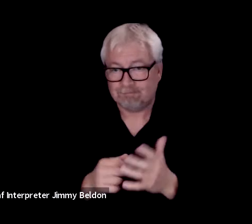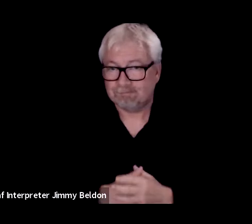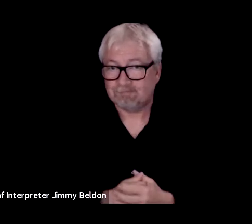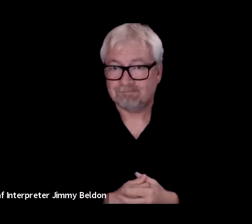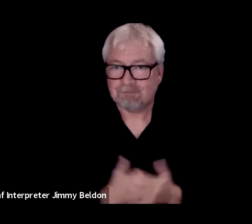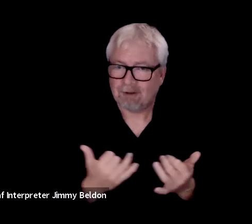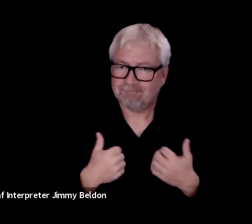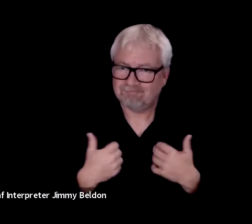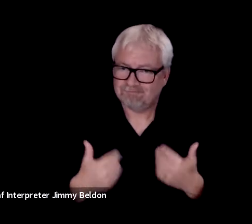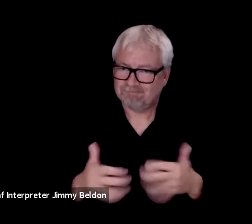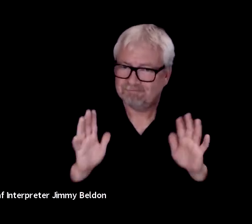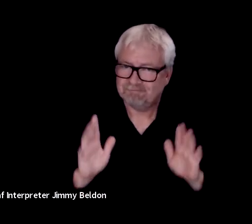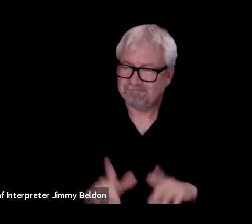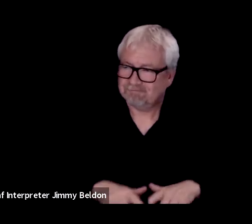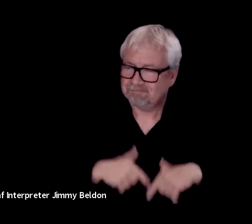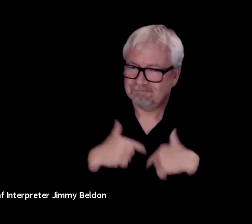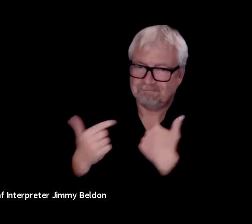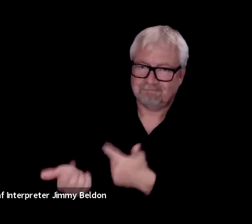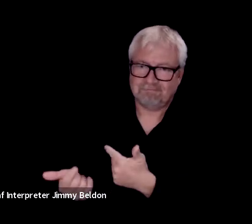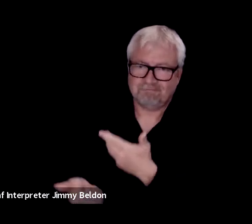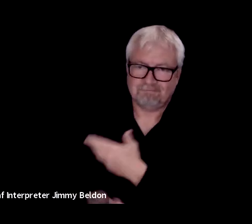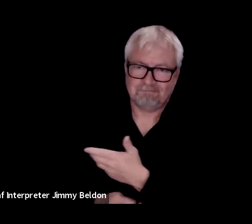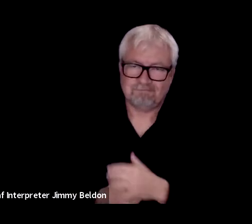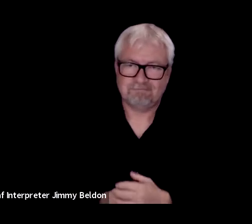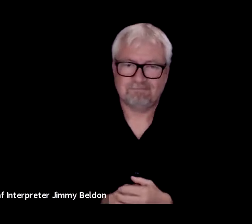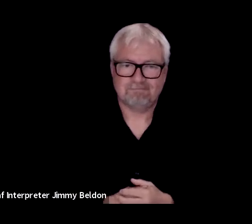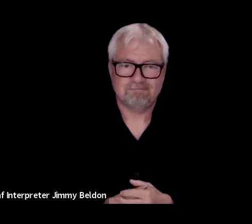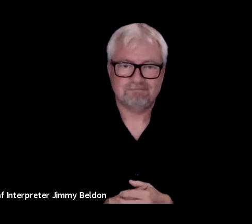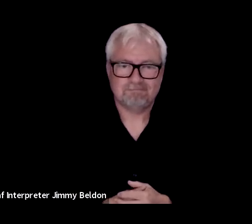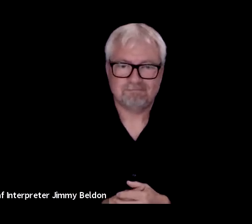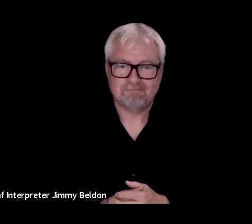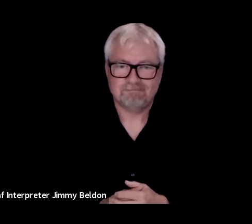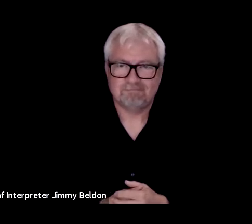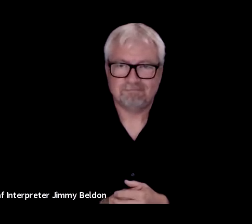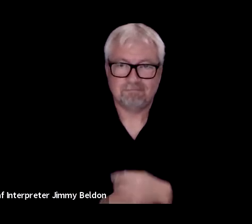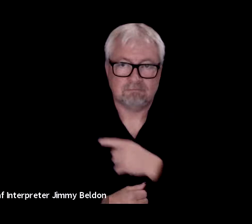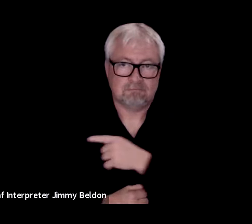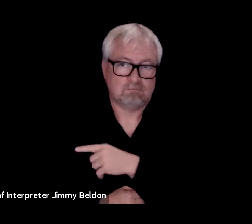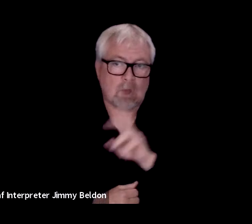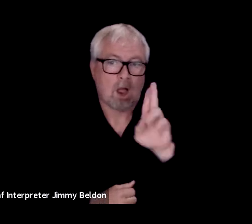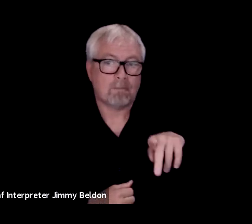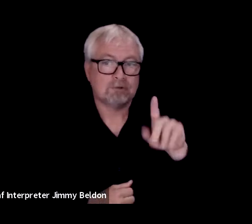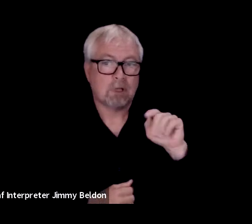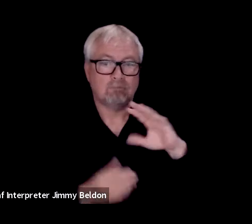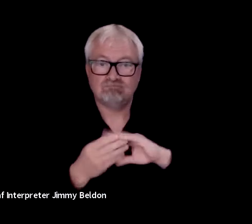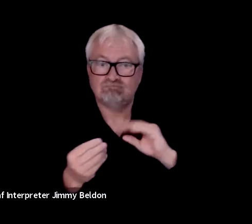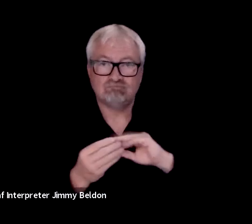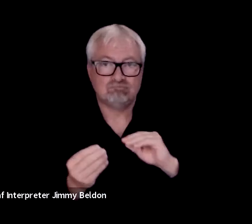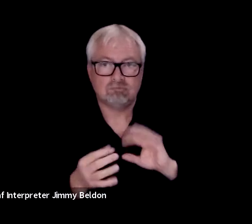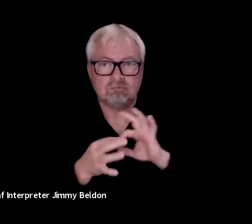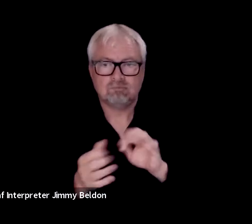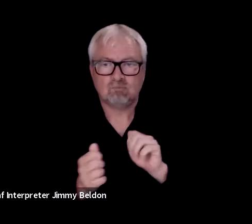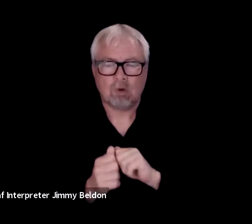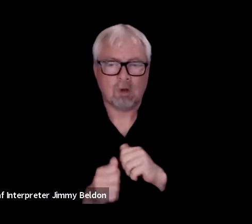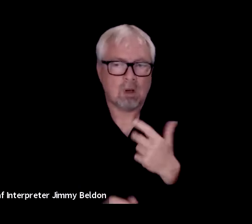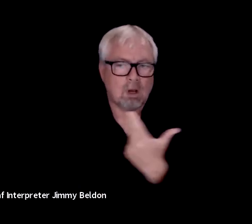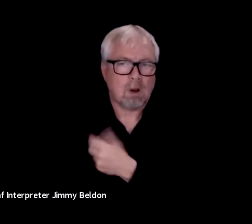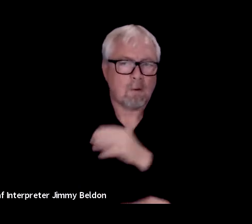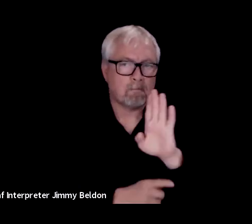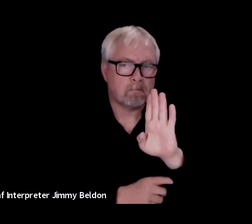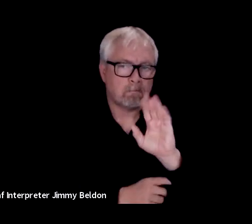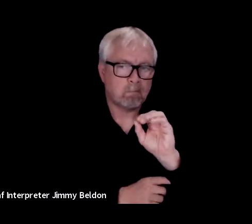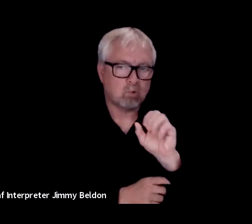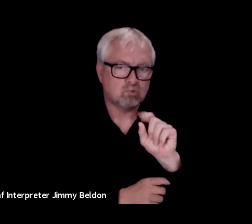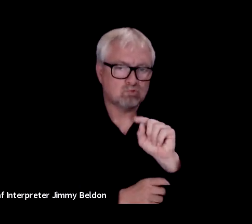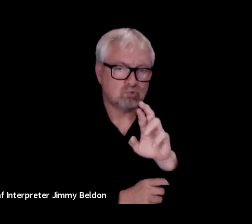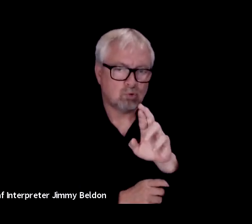what we know at this point about boosters for COVID-19 vaccinations. Dr. Linfield. Thank